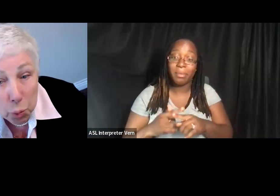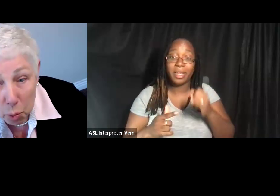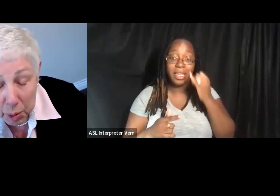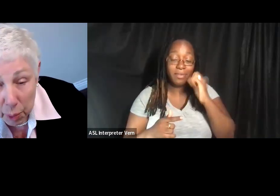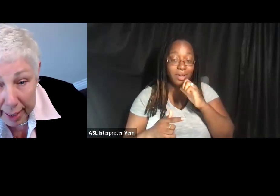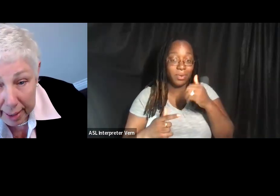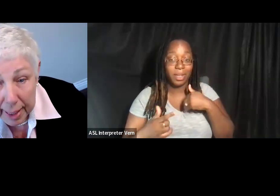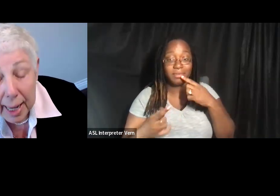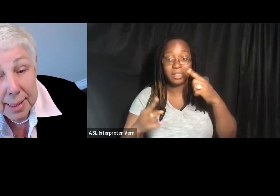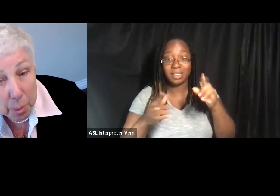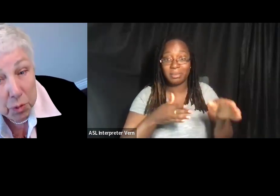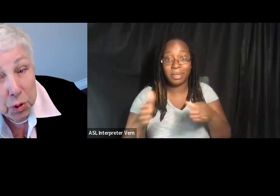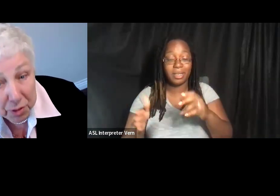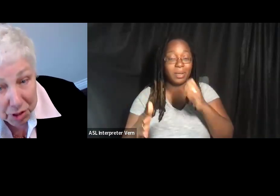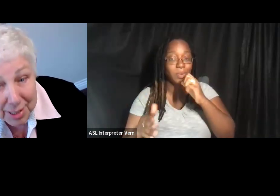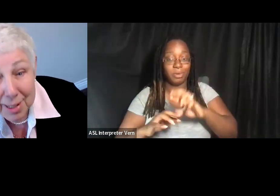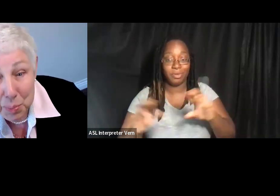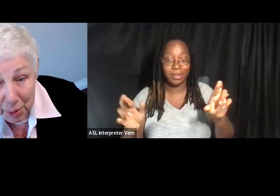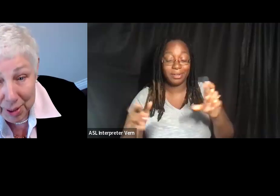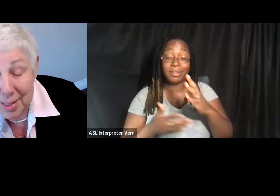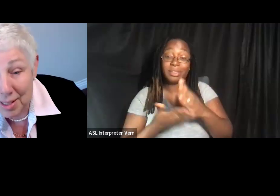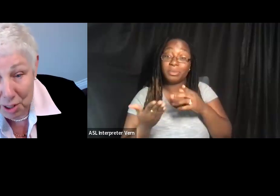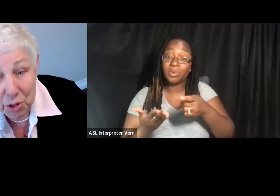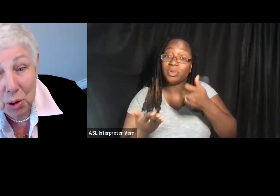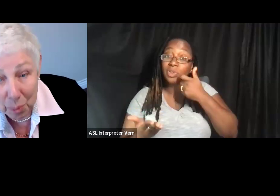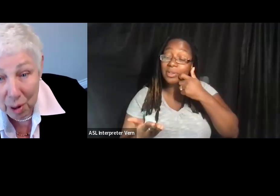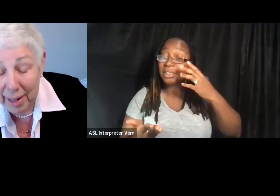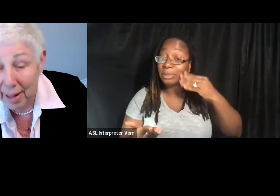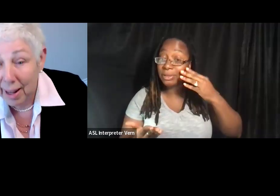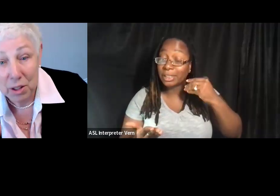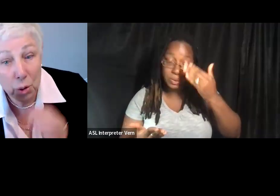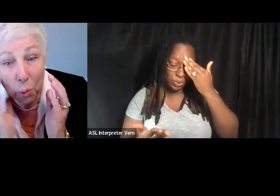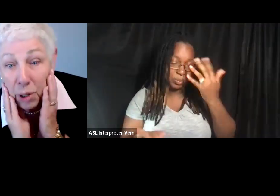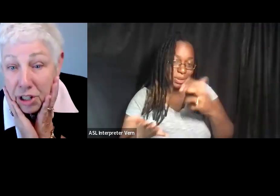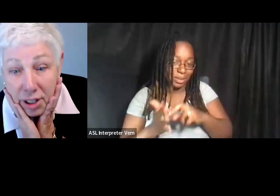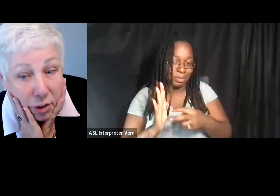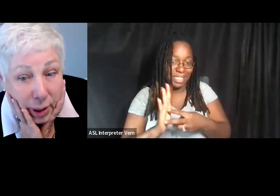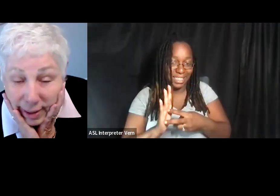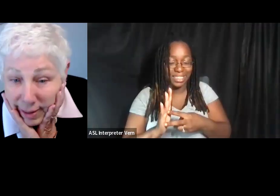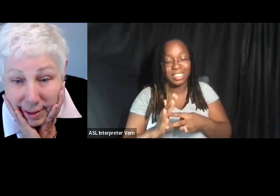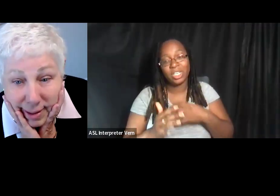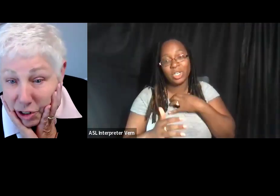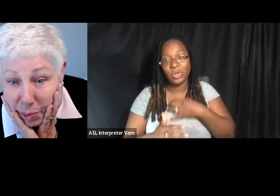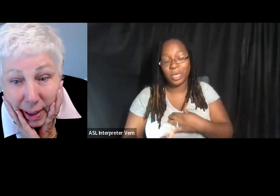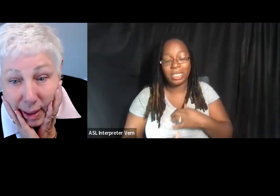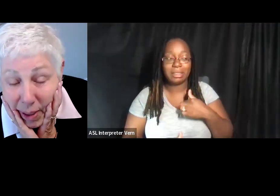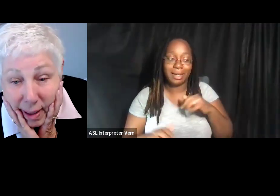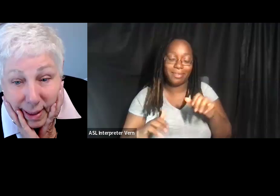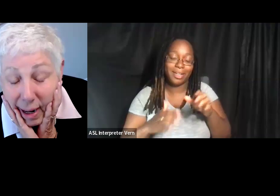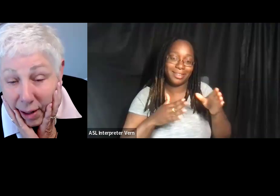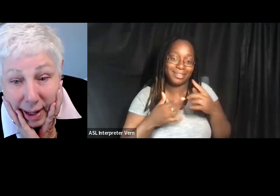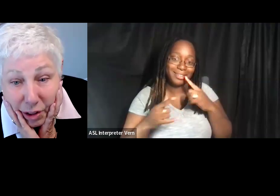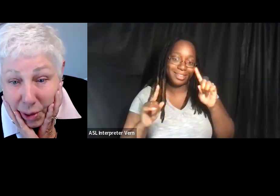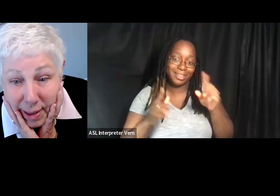planning, you won't be ready. And some of you have just experienced this and you know I'm right. You're wishing you had done succession planning